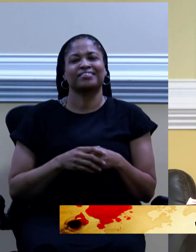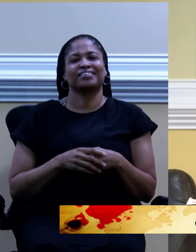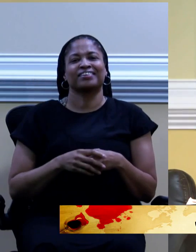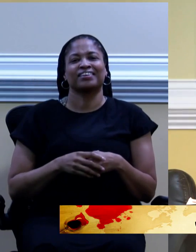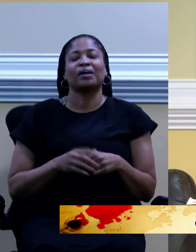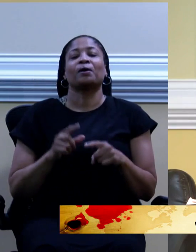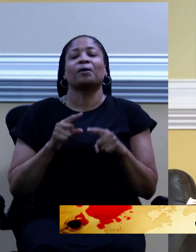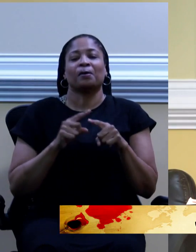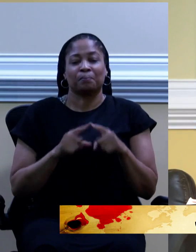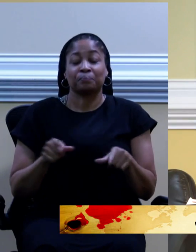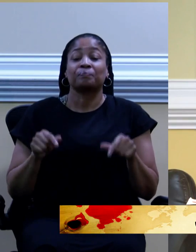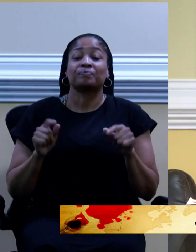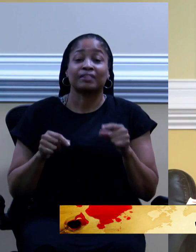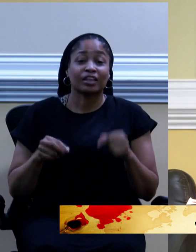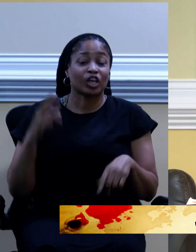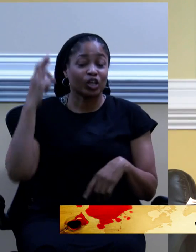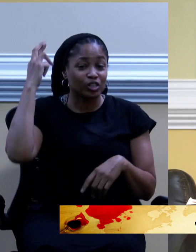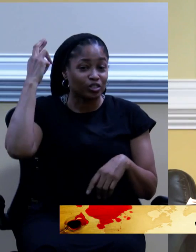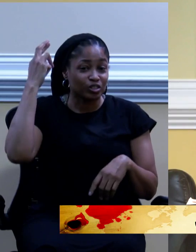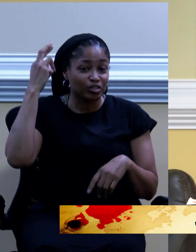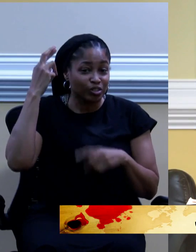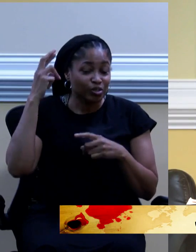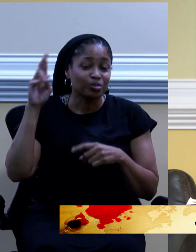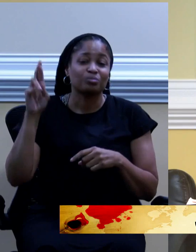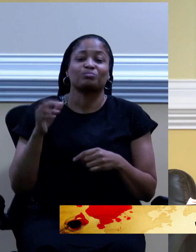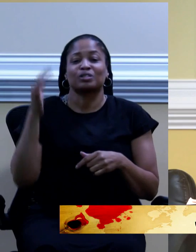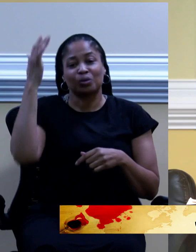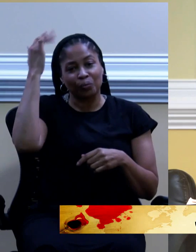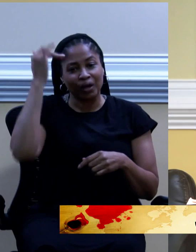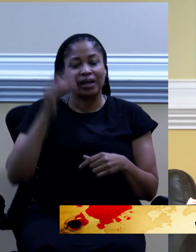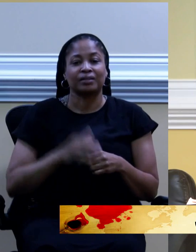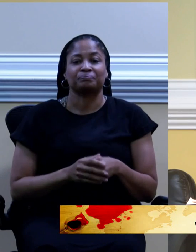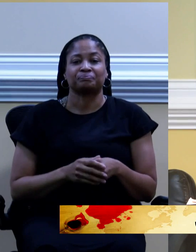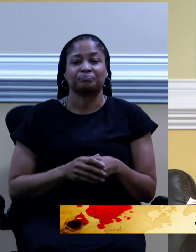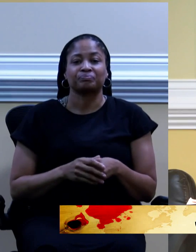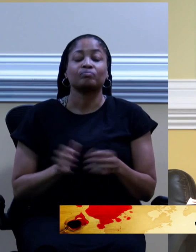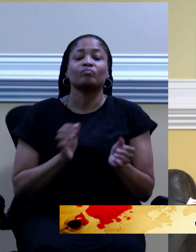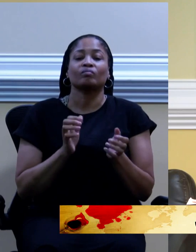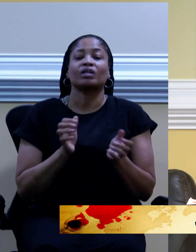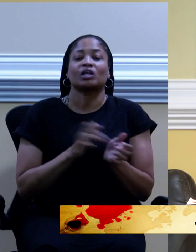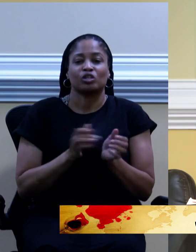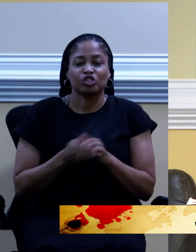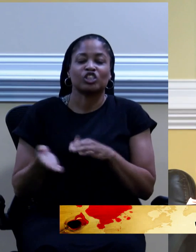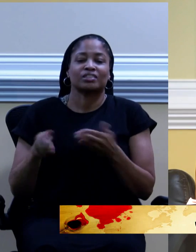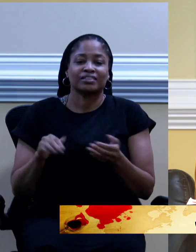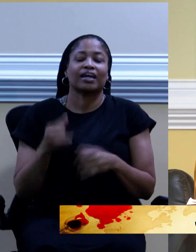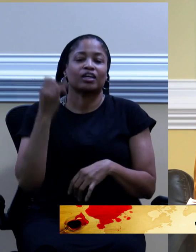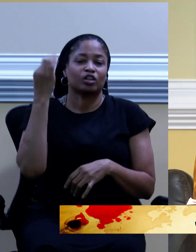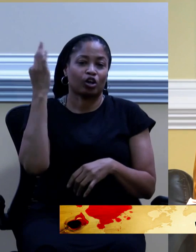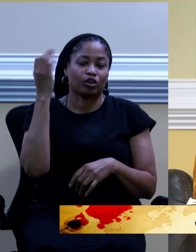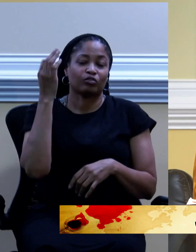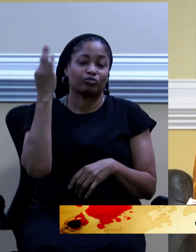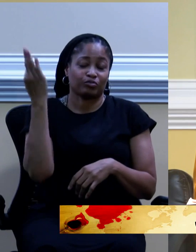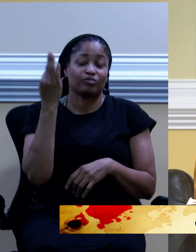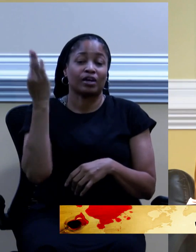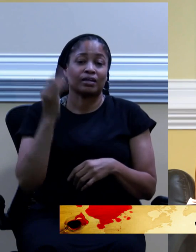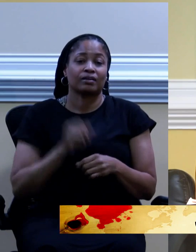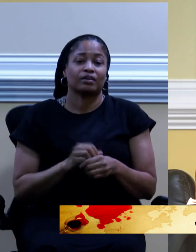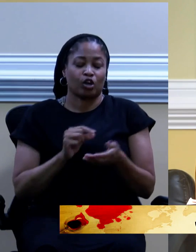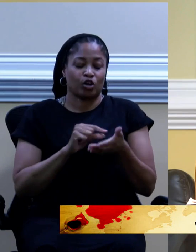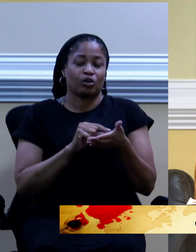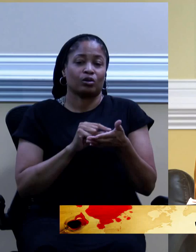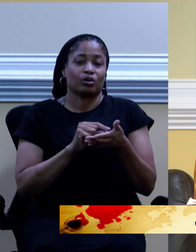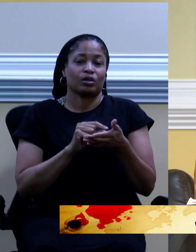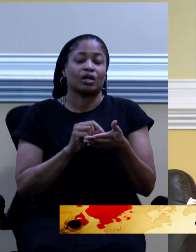But this is the reason why that they said Jesus died on Friday. Let's start this at verse 30. St. John